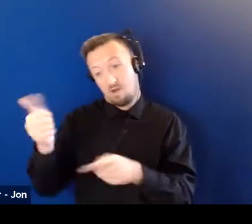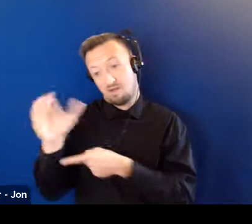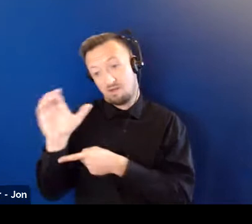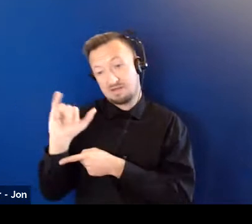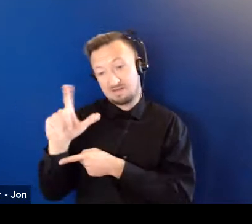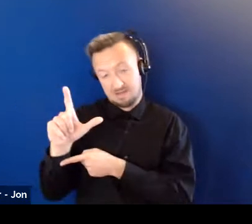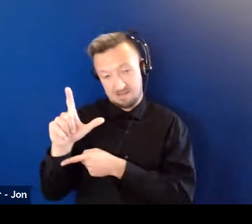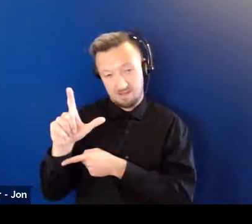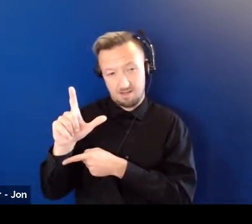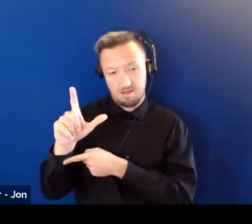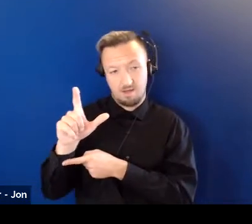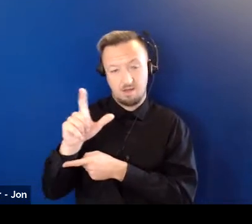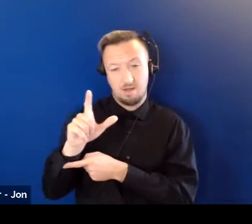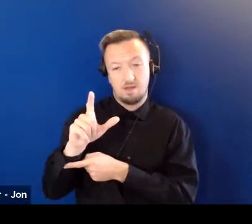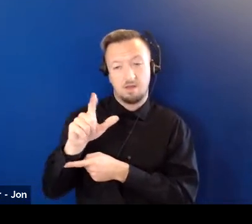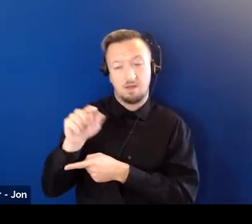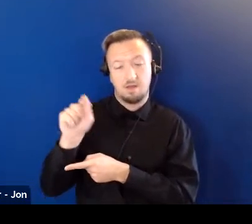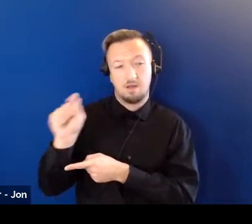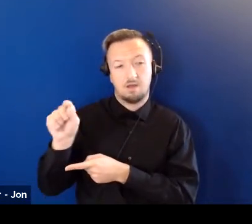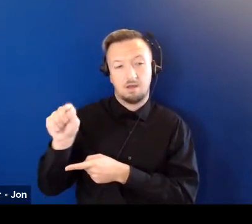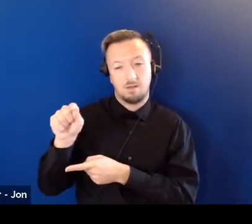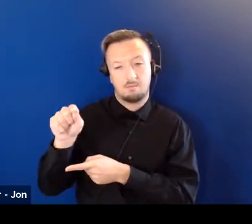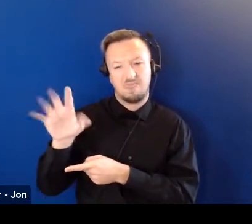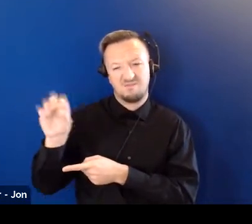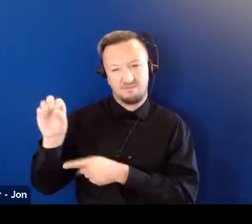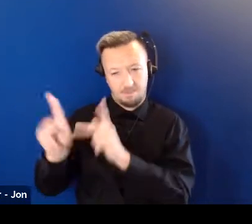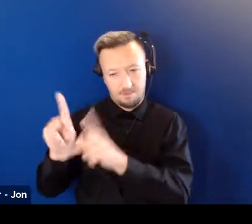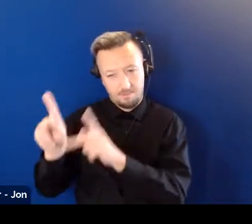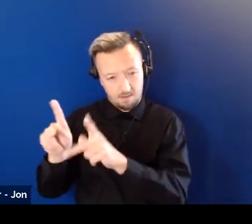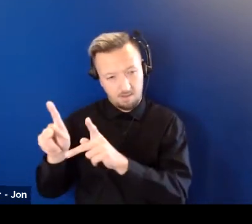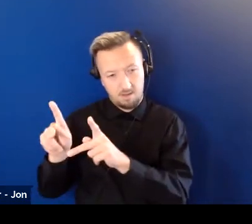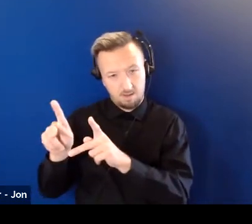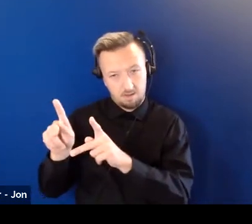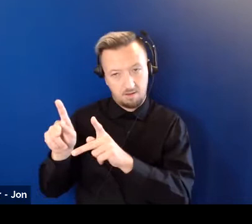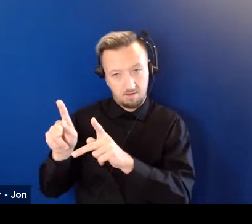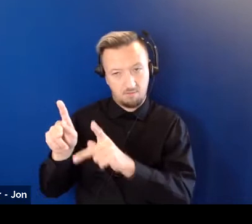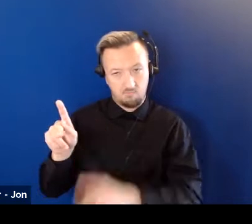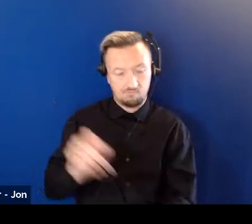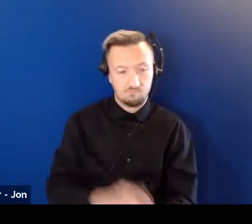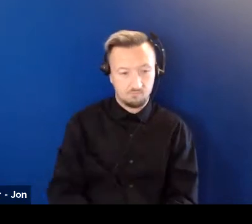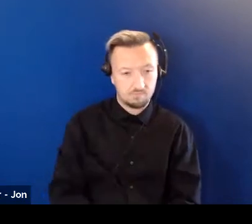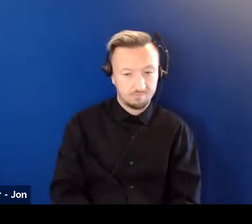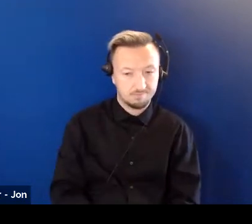Living, Center Towards Self-Reliance, that's enrolling 50 people in his site.